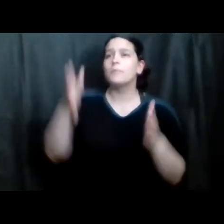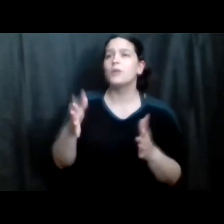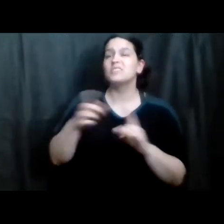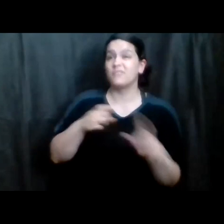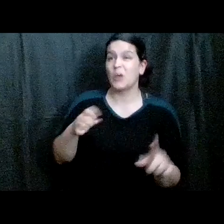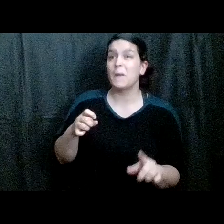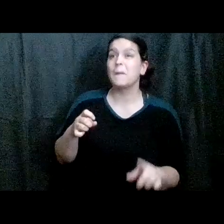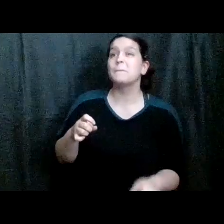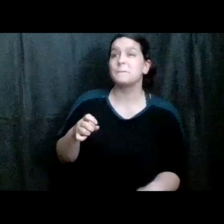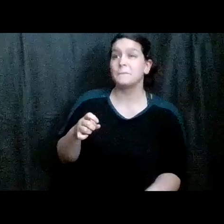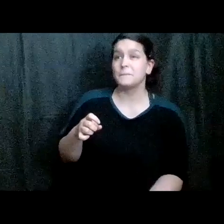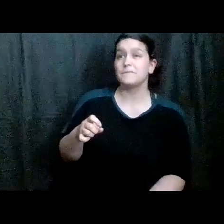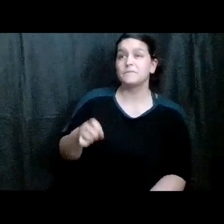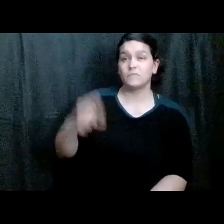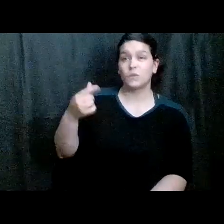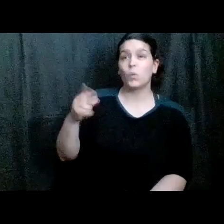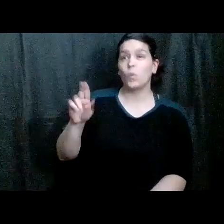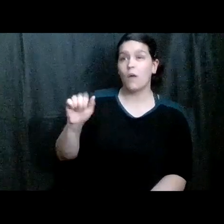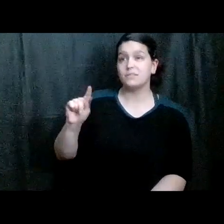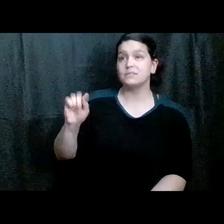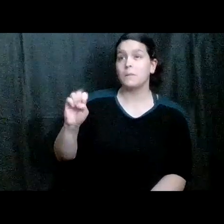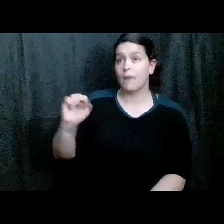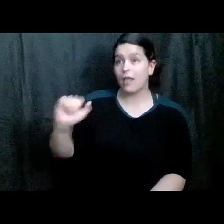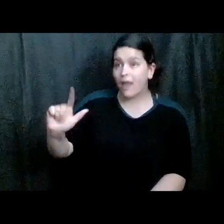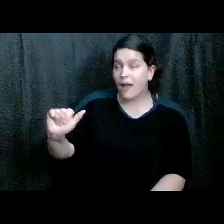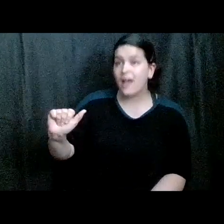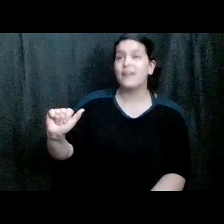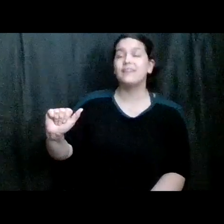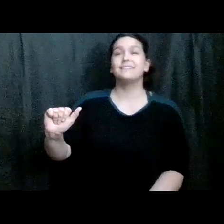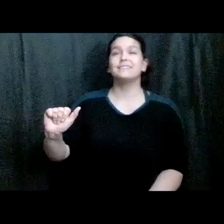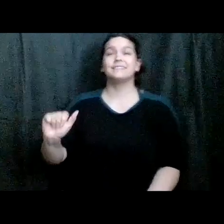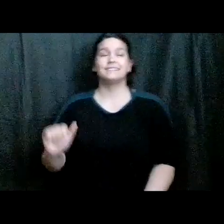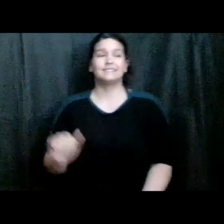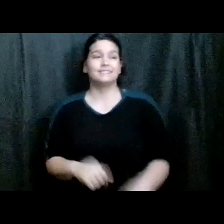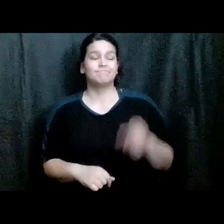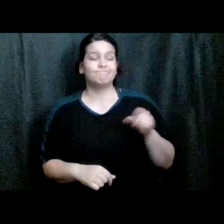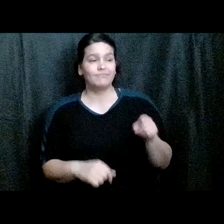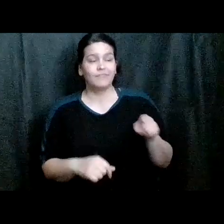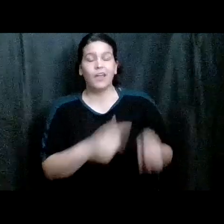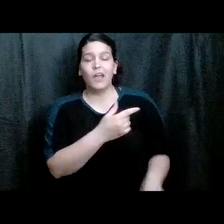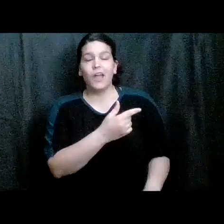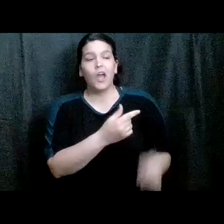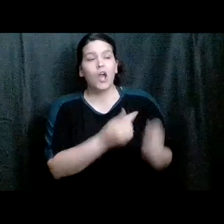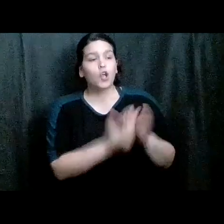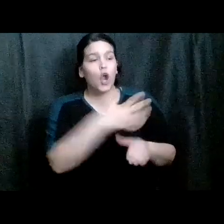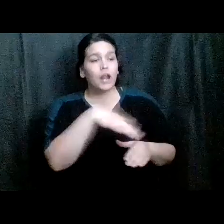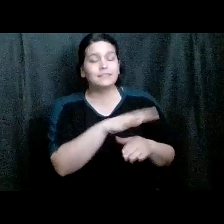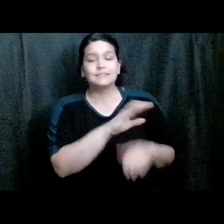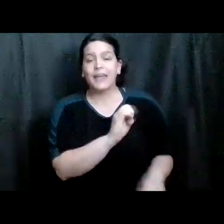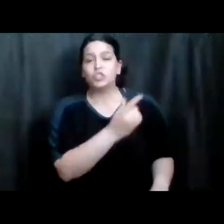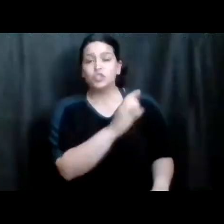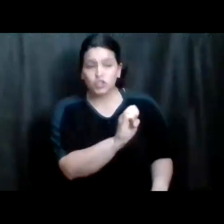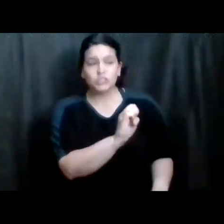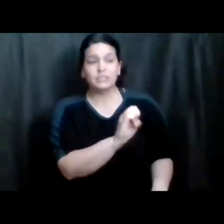Tierra Association, the Garden's Edge in Albuquerque. We just got back from a trip out